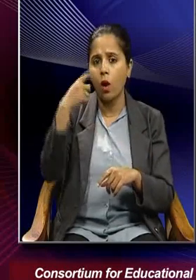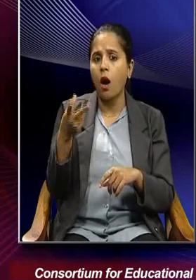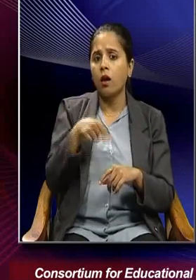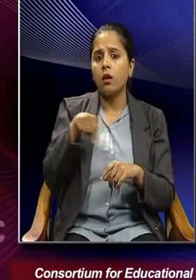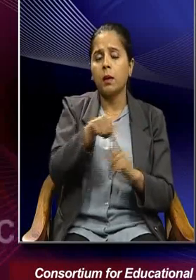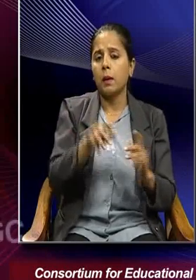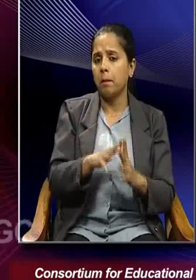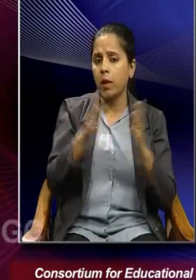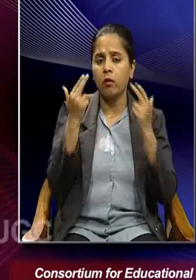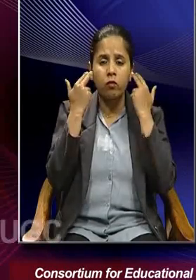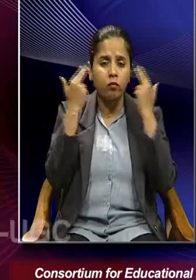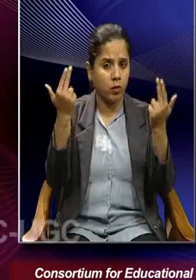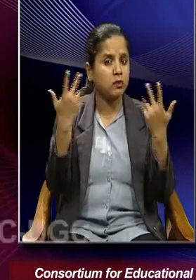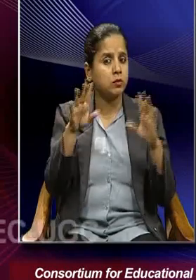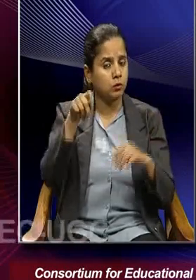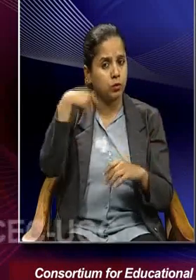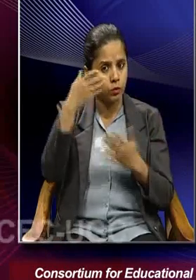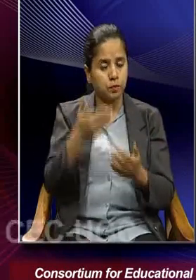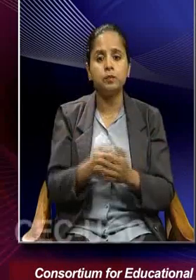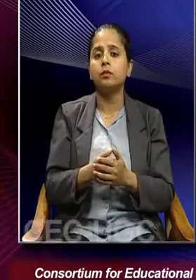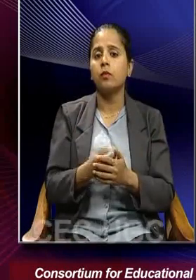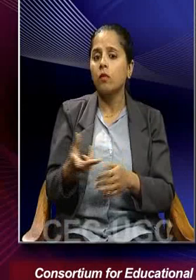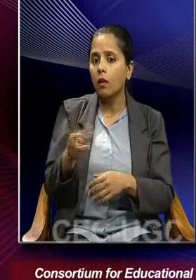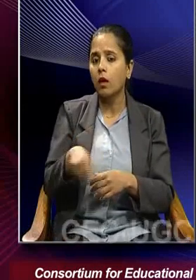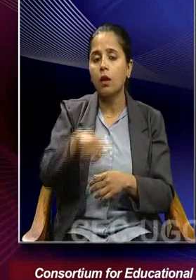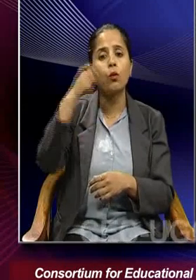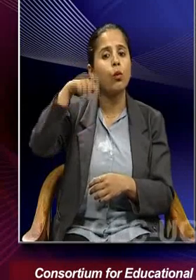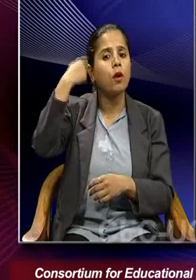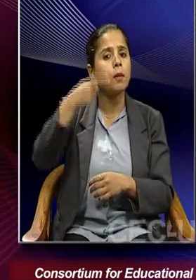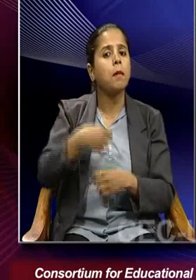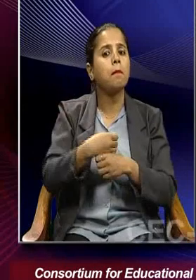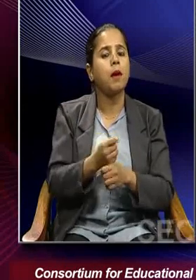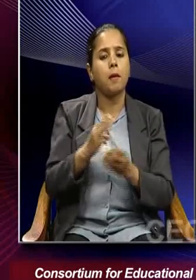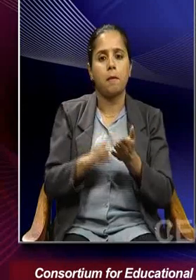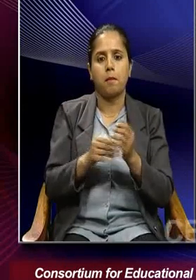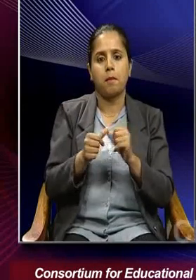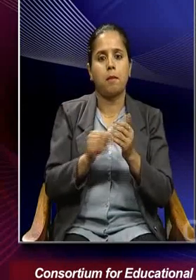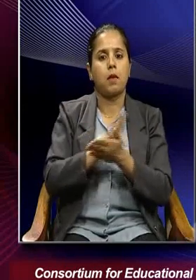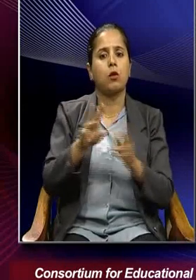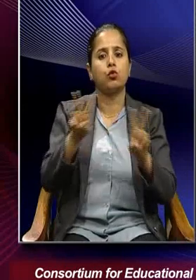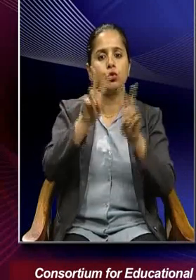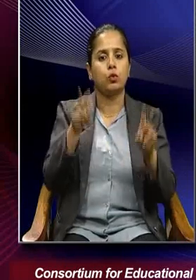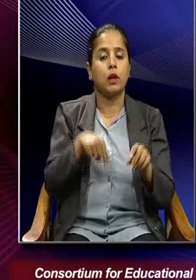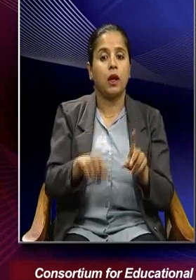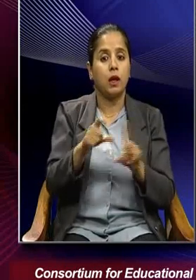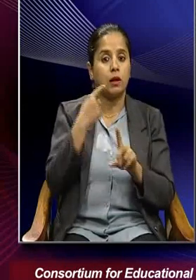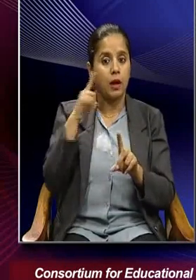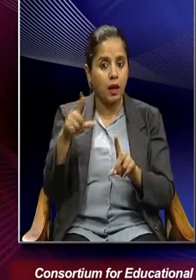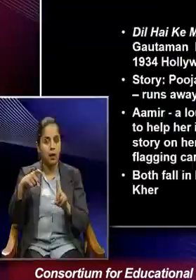very, very popular. Then again a film which was made by Mahesh Bhatt with the title of Dil Hai Ki Manta